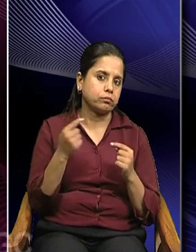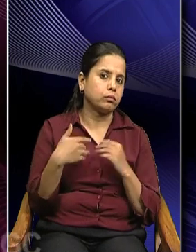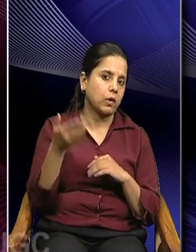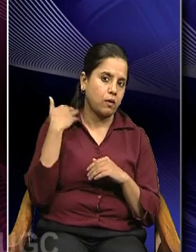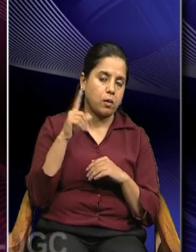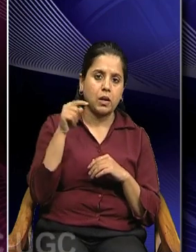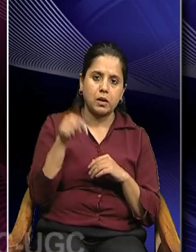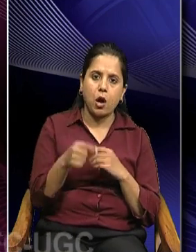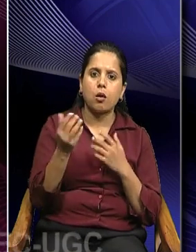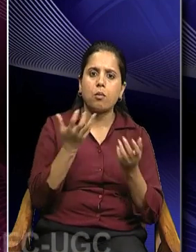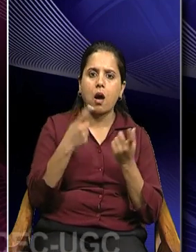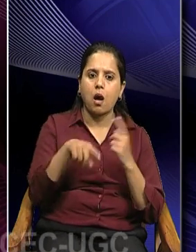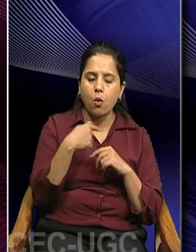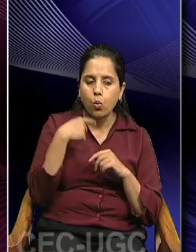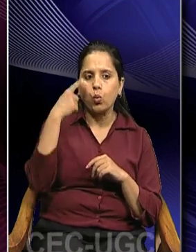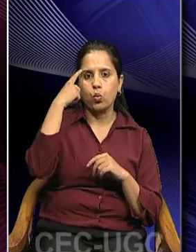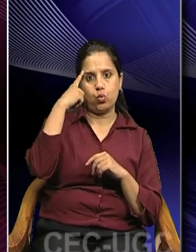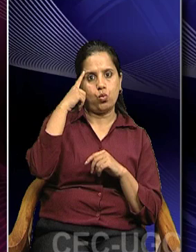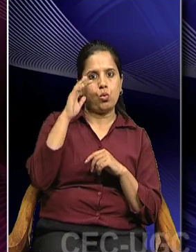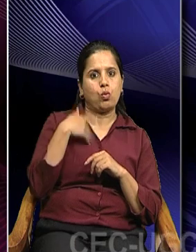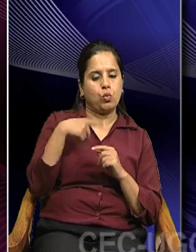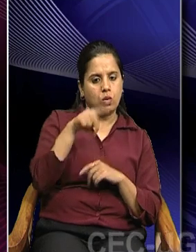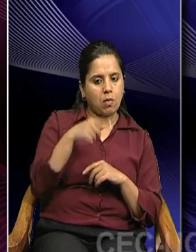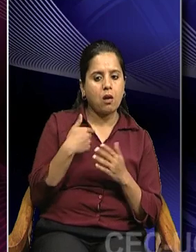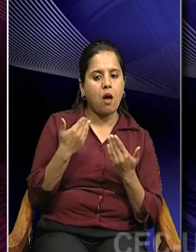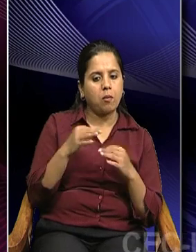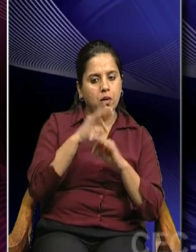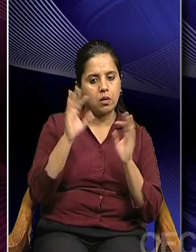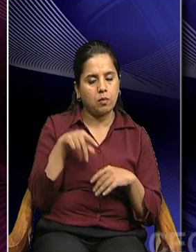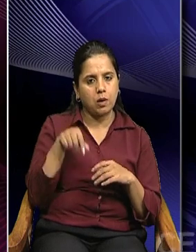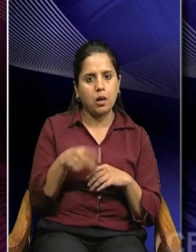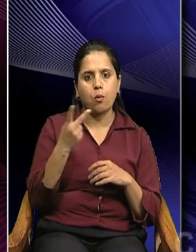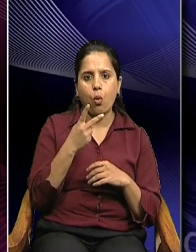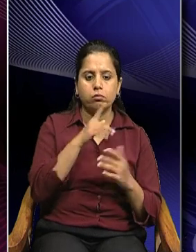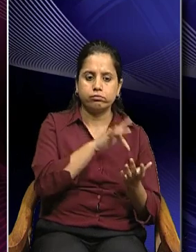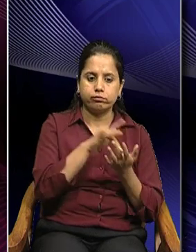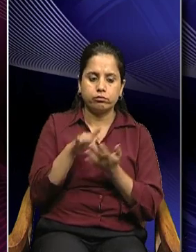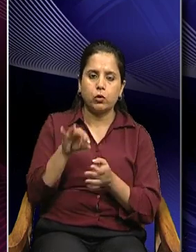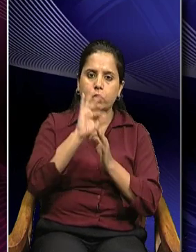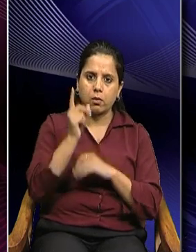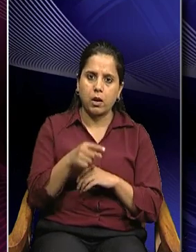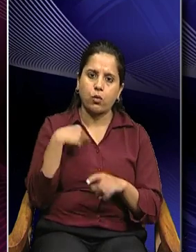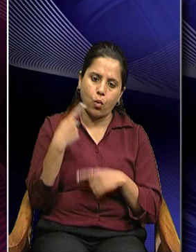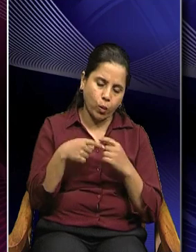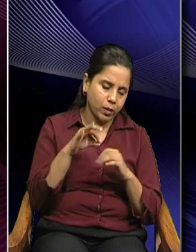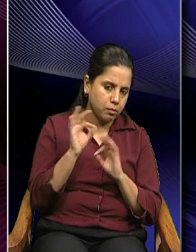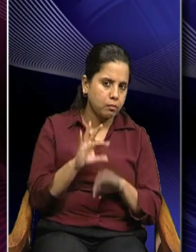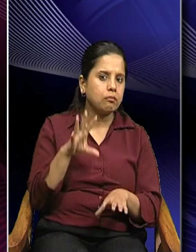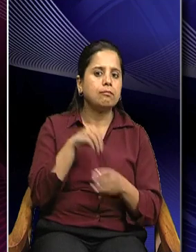but nowadays marketers have realized that we should be available on both the platforms. We should always be present